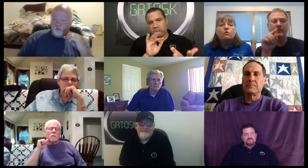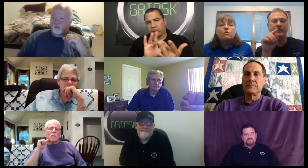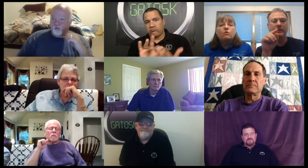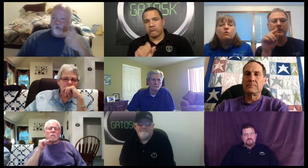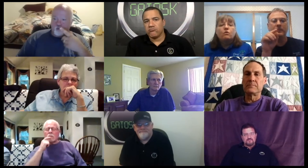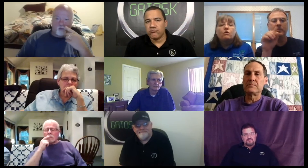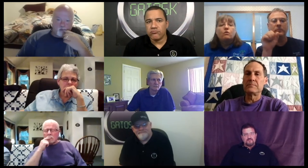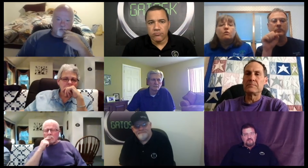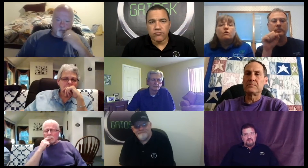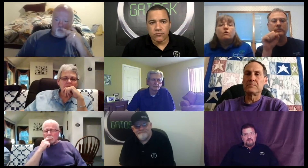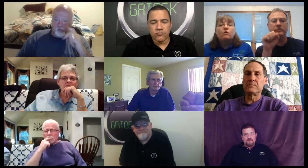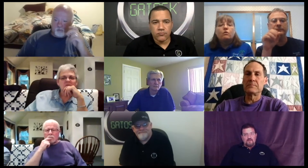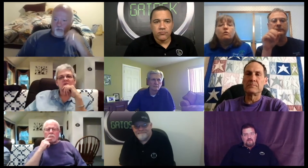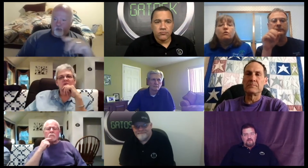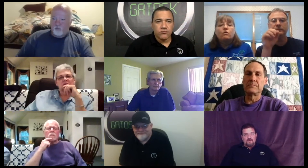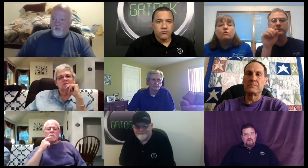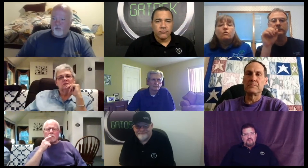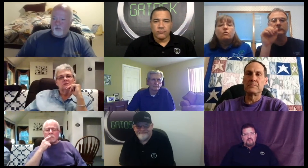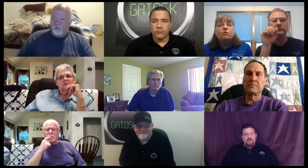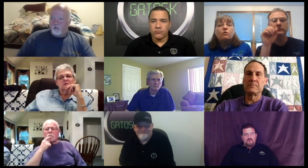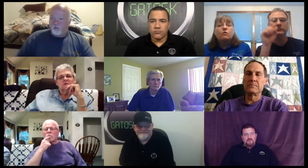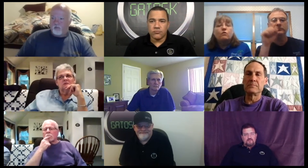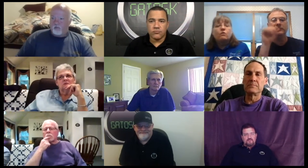and really useful, I definitely would be interested in that.